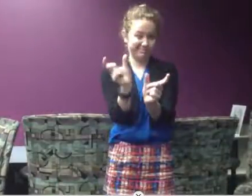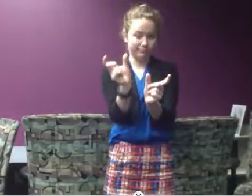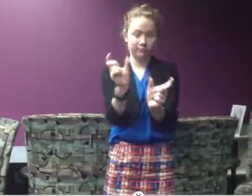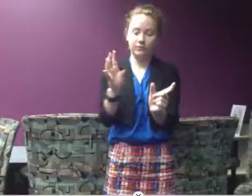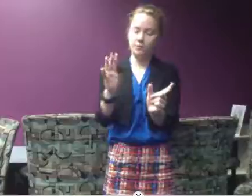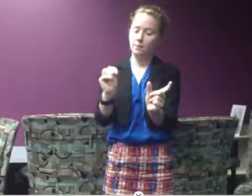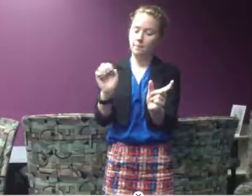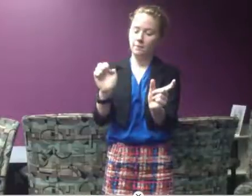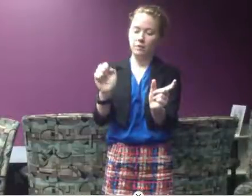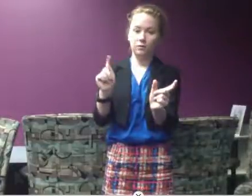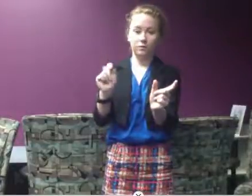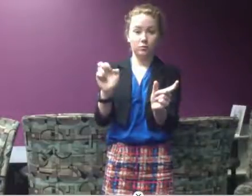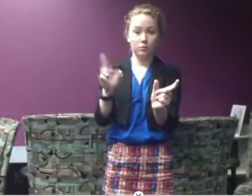looking around.